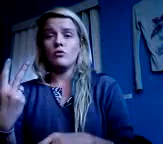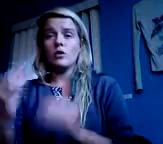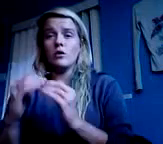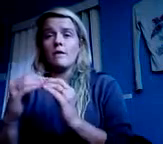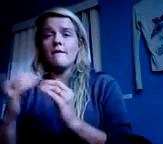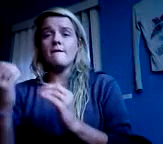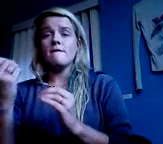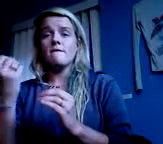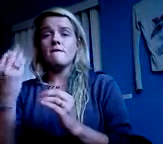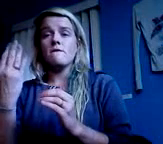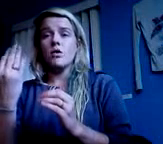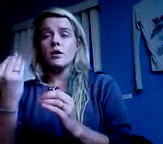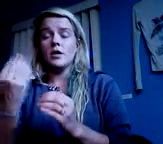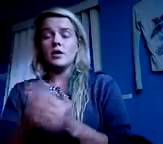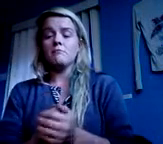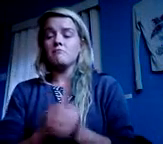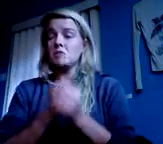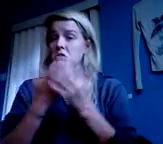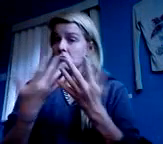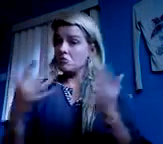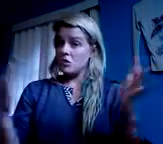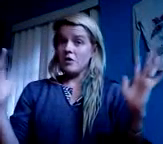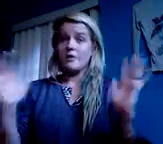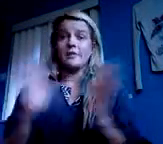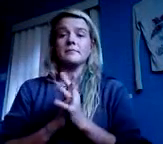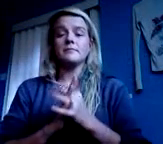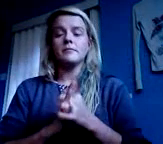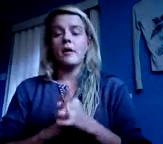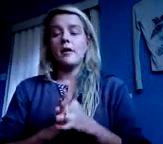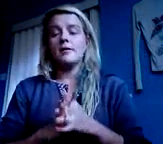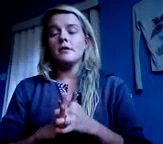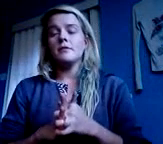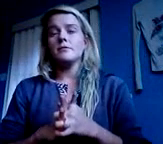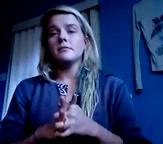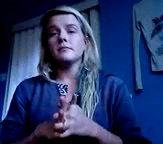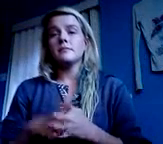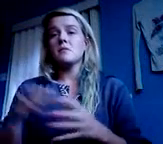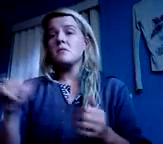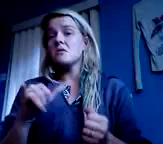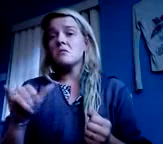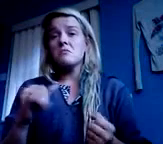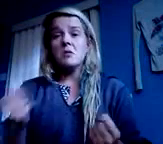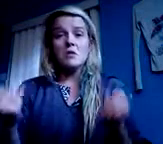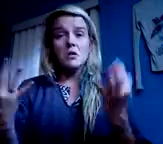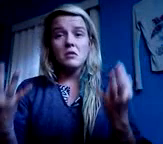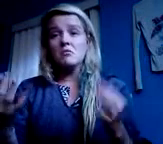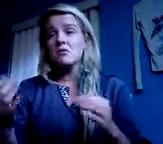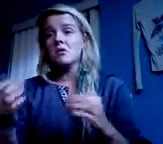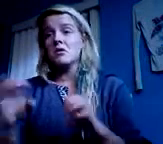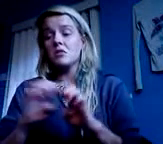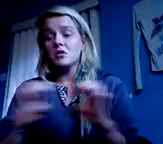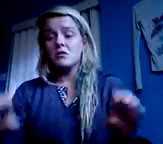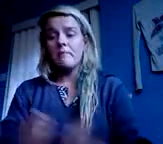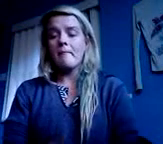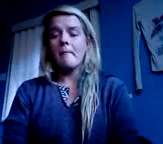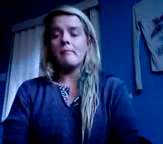So there you have it. There is our balanced chemical equation for the combustion of hexane. Make no mistake, you could have started with hydrogen and you would have ended up